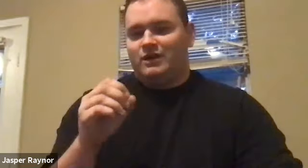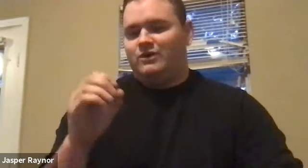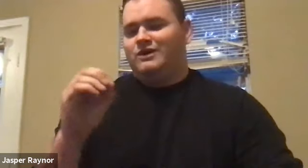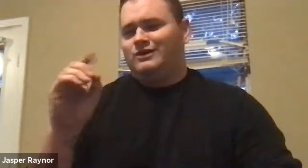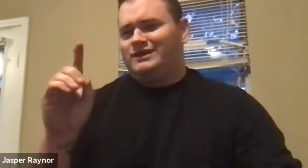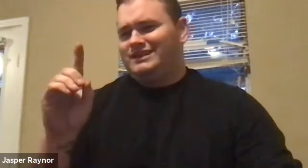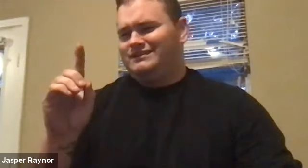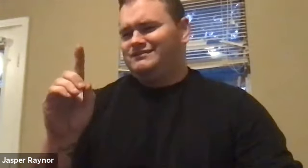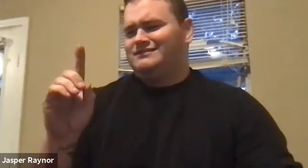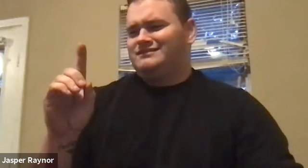G-O-O-D.